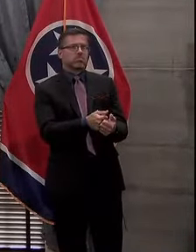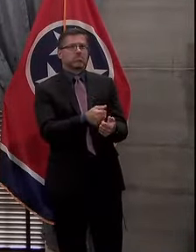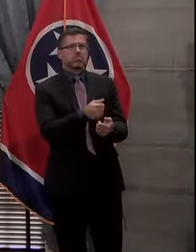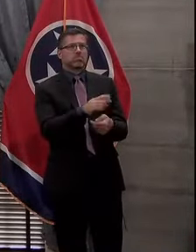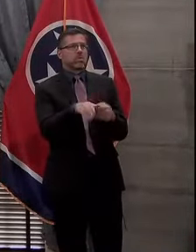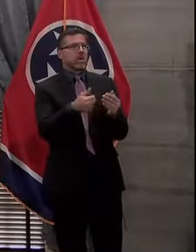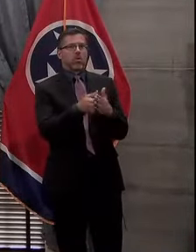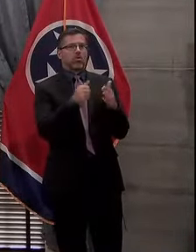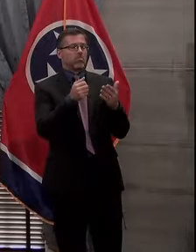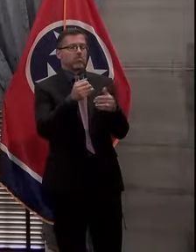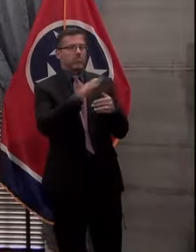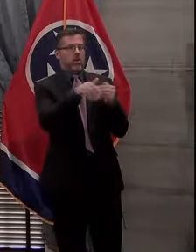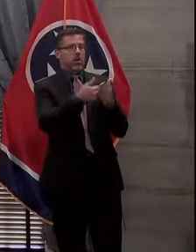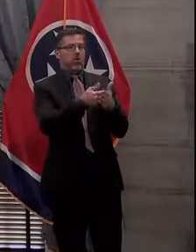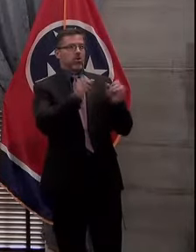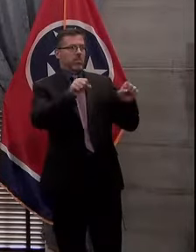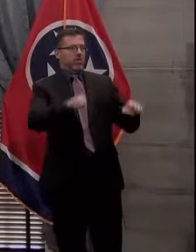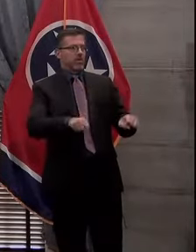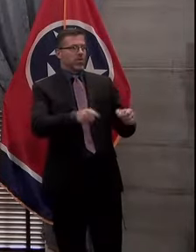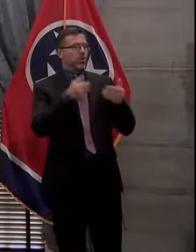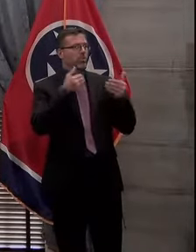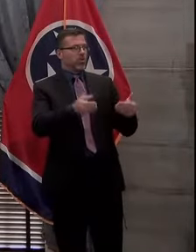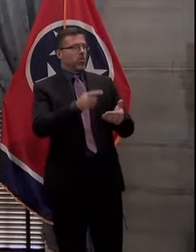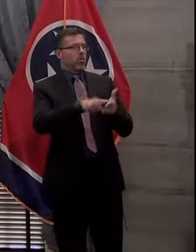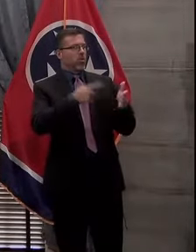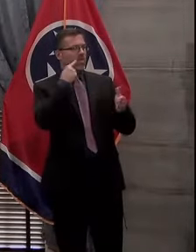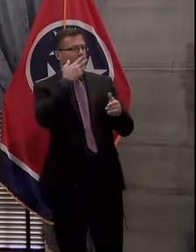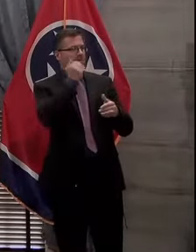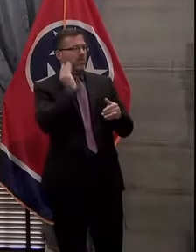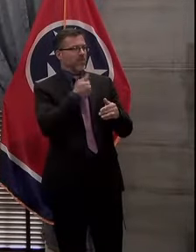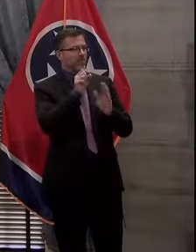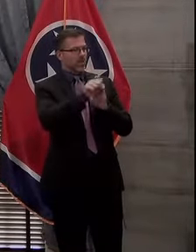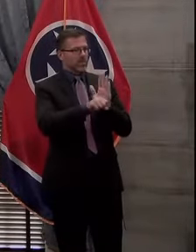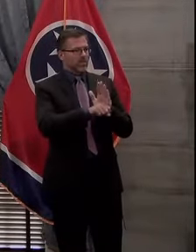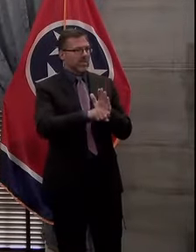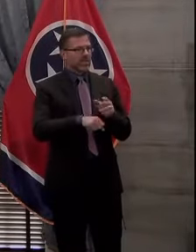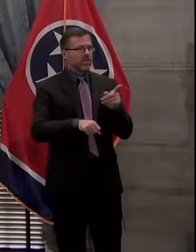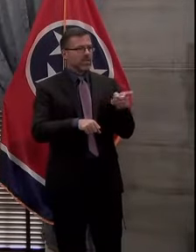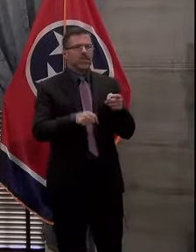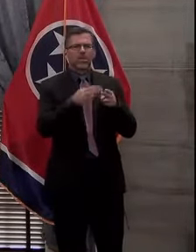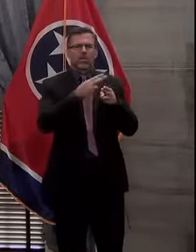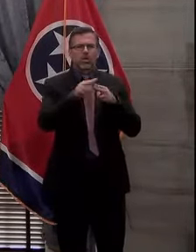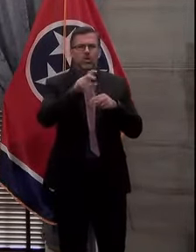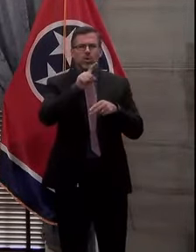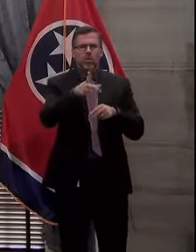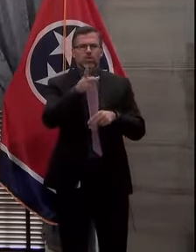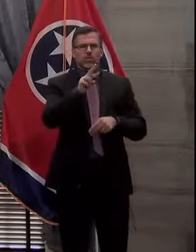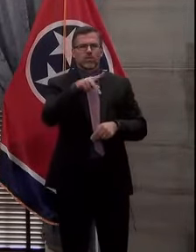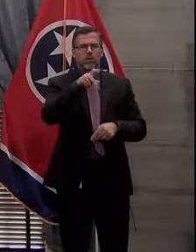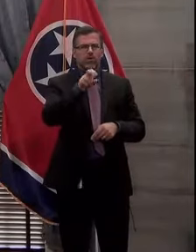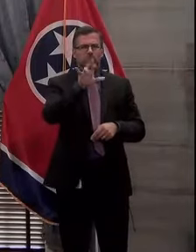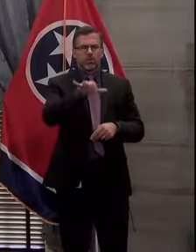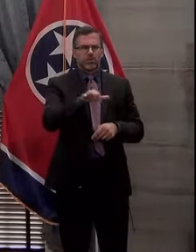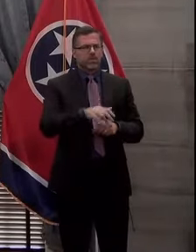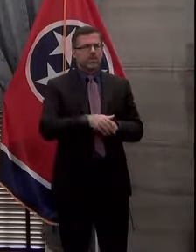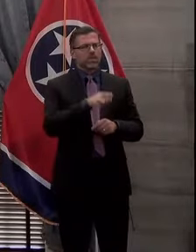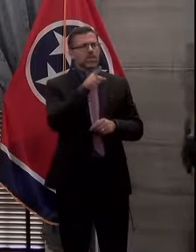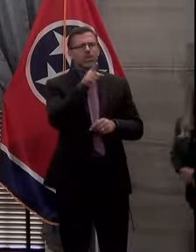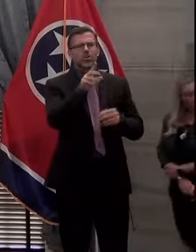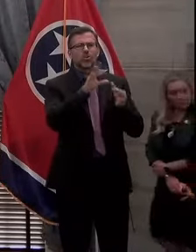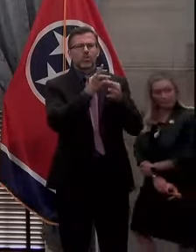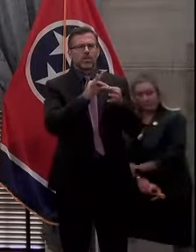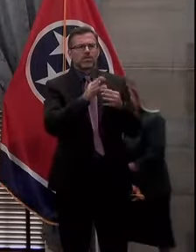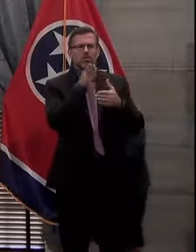we follow guidelines to move forward with what we think is best for our state. And then I have a quick question for Dr. Piercy. You mentioned an average